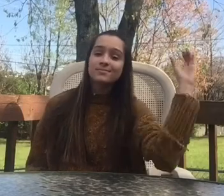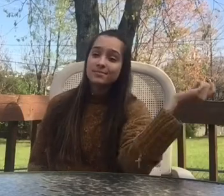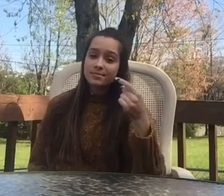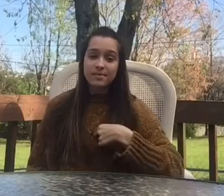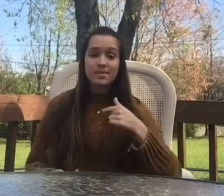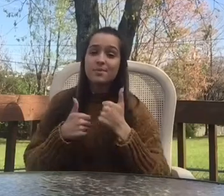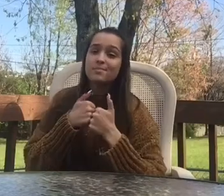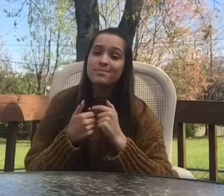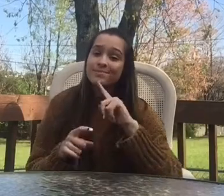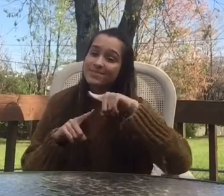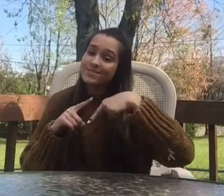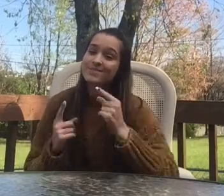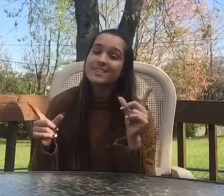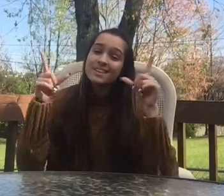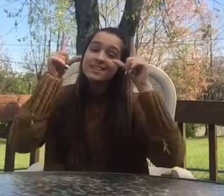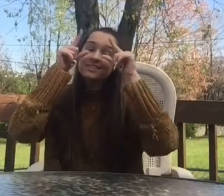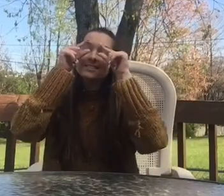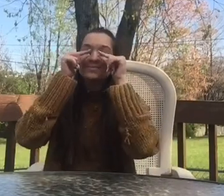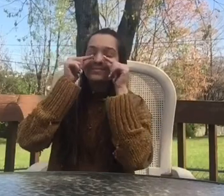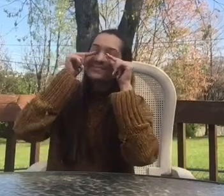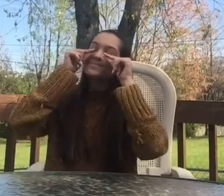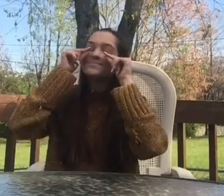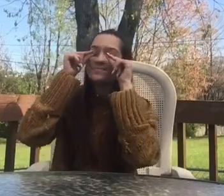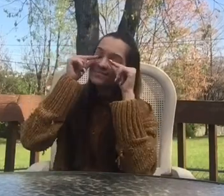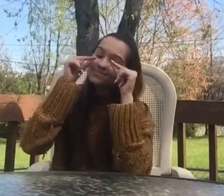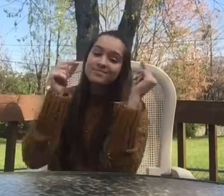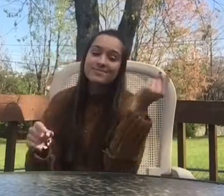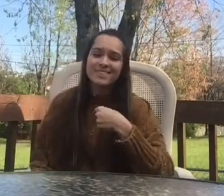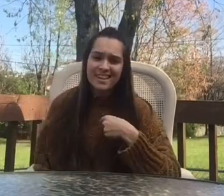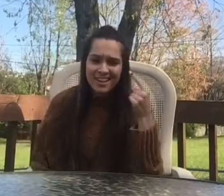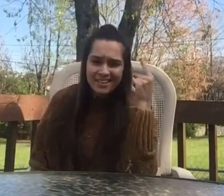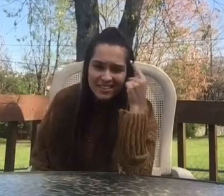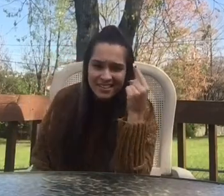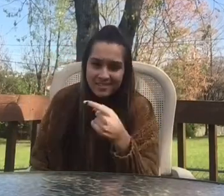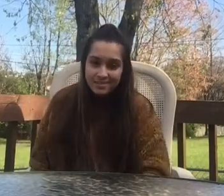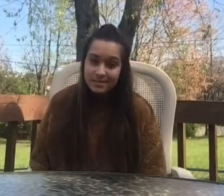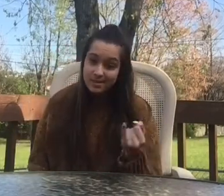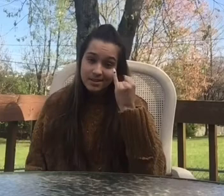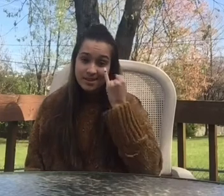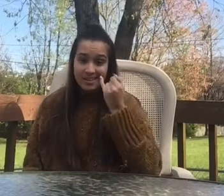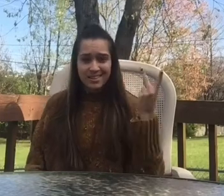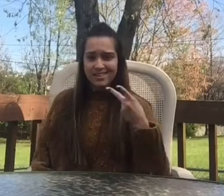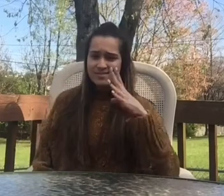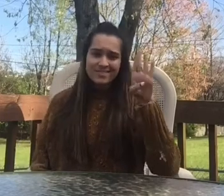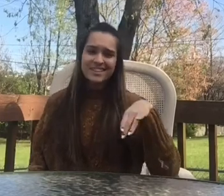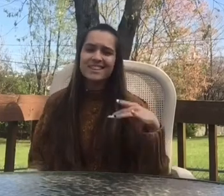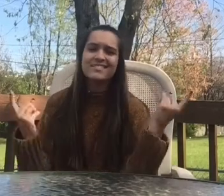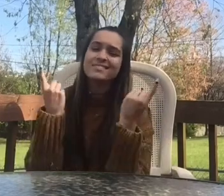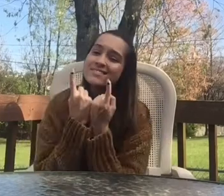moon. And baby, when I close my eyes, I'm thinking about if we never